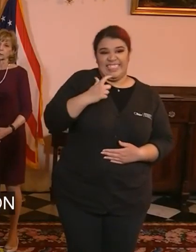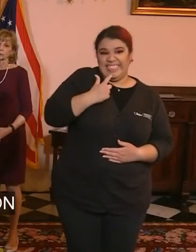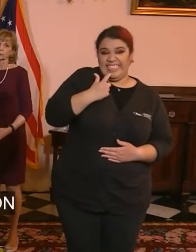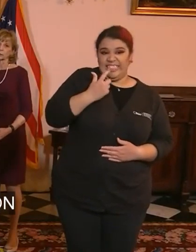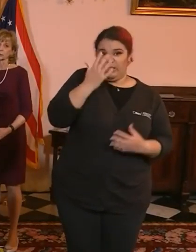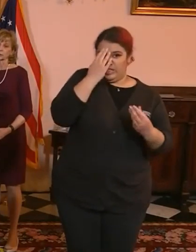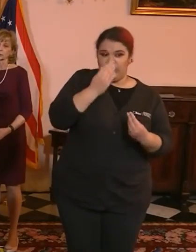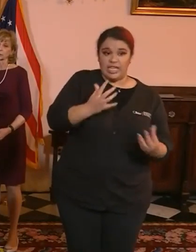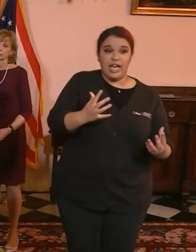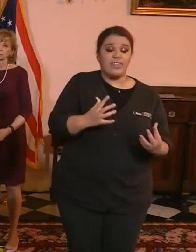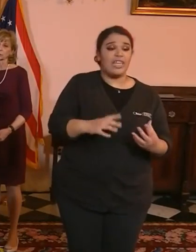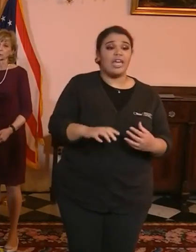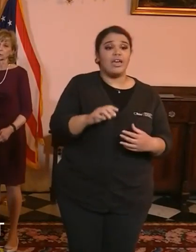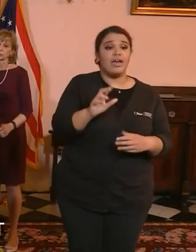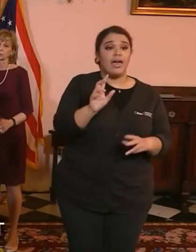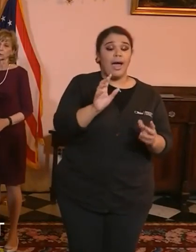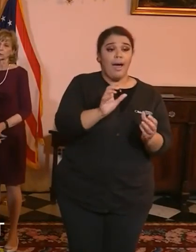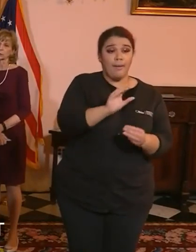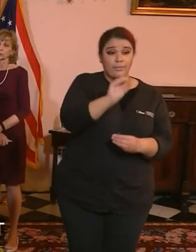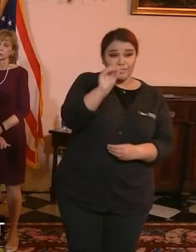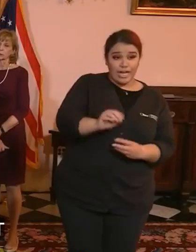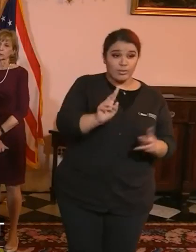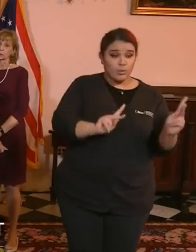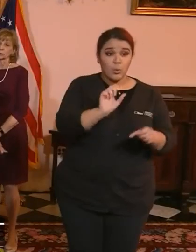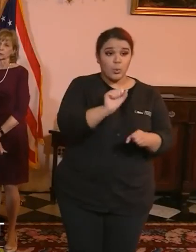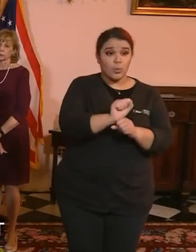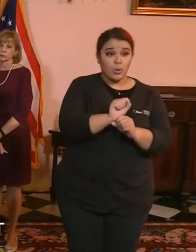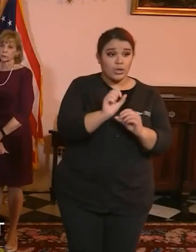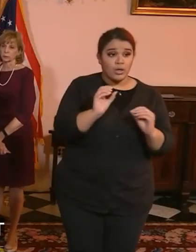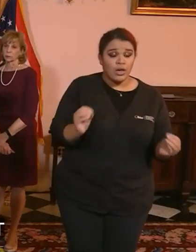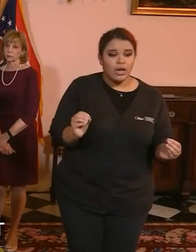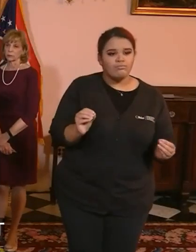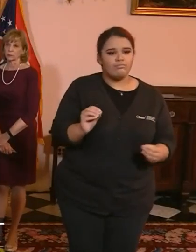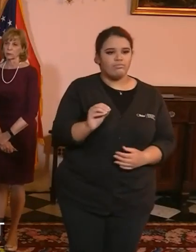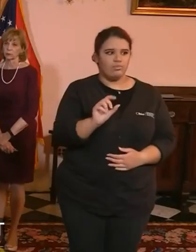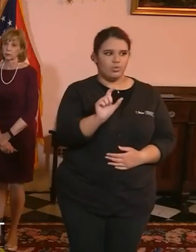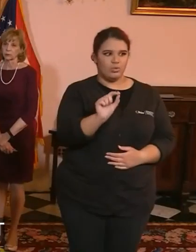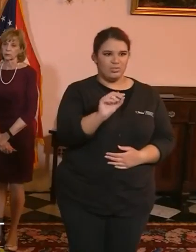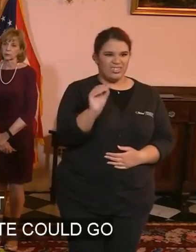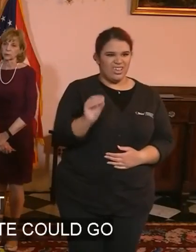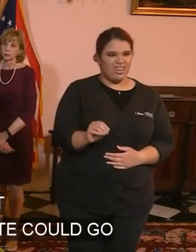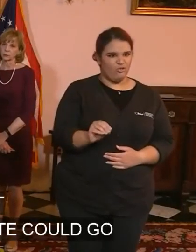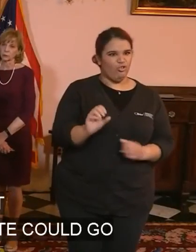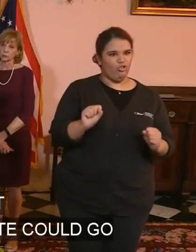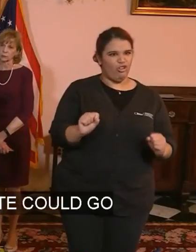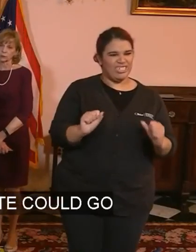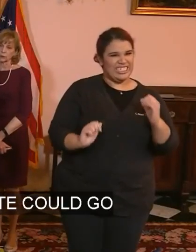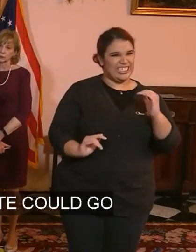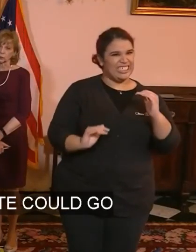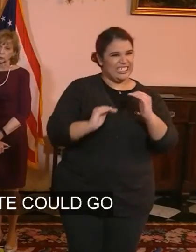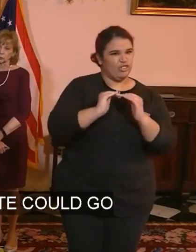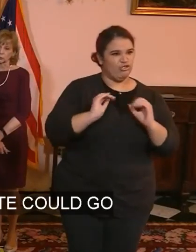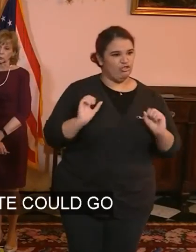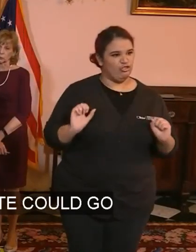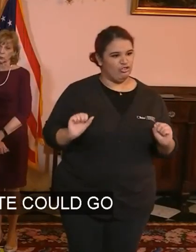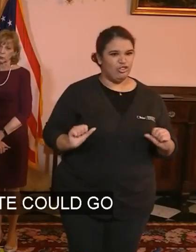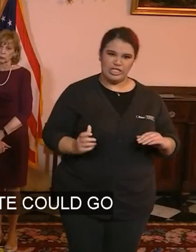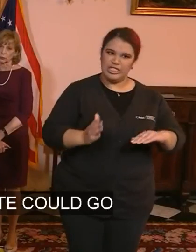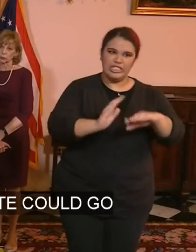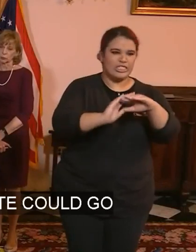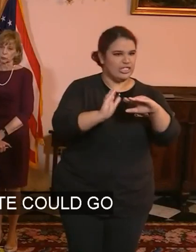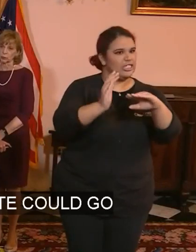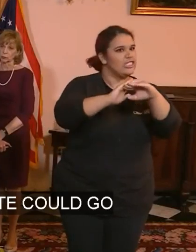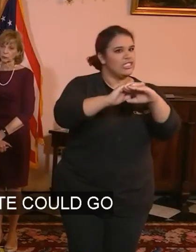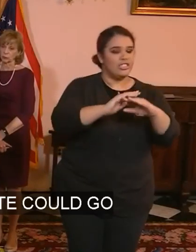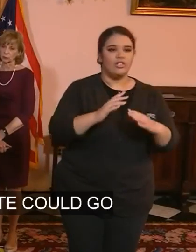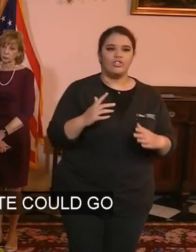go to 20%. So we're going to need, we're all in this together. We're going to have to be great partners with the federal government on this. They're going to have to be great